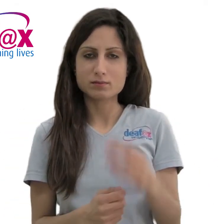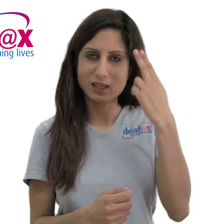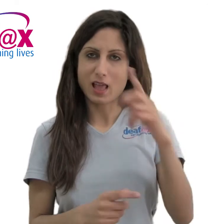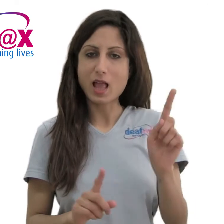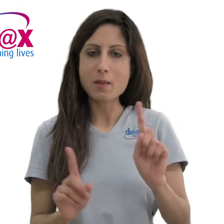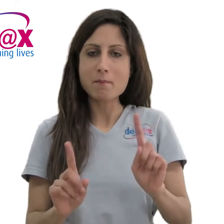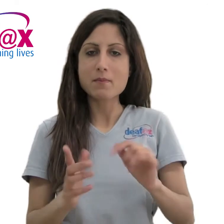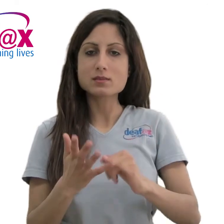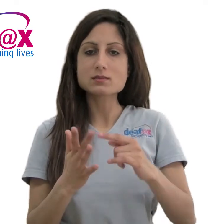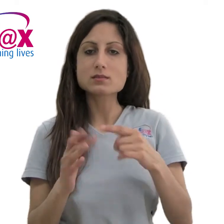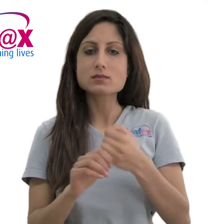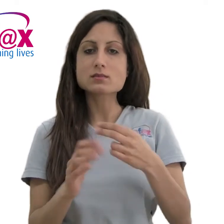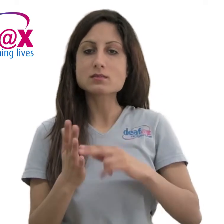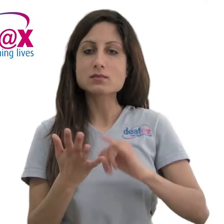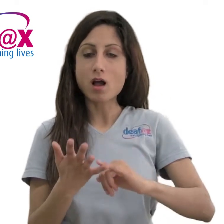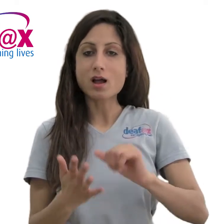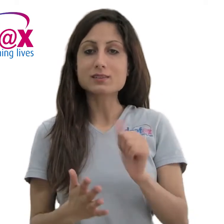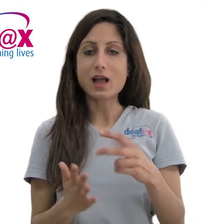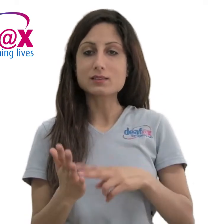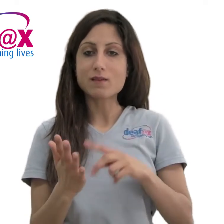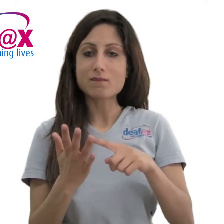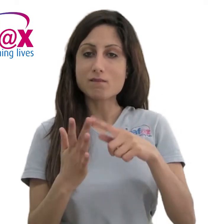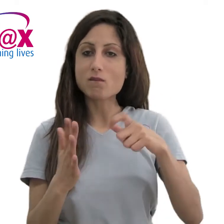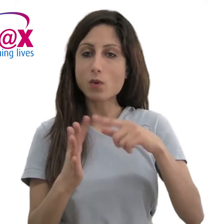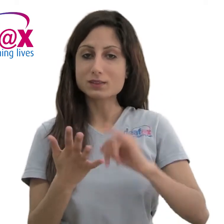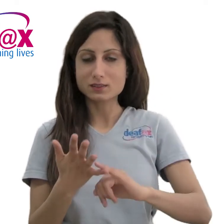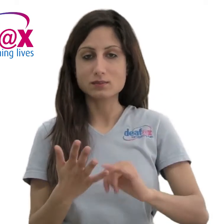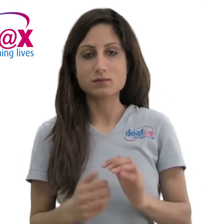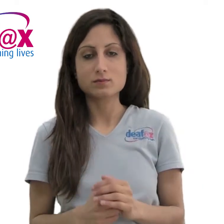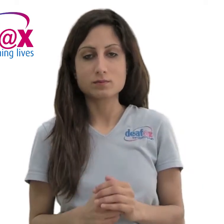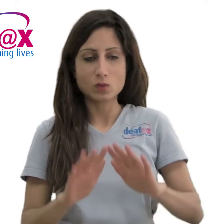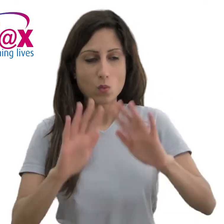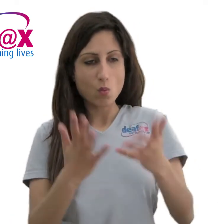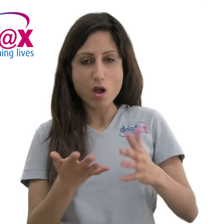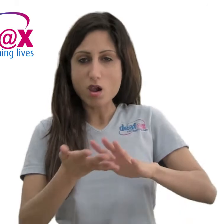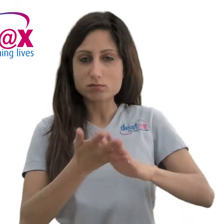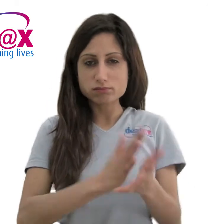heroes who fight against a corrupt government to protect a special child